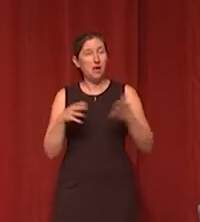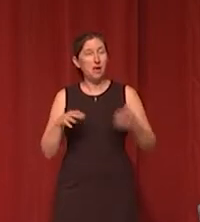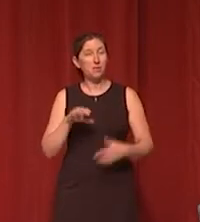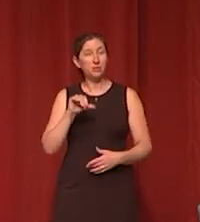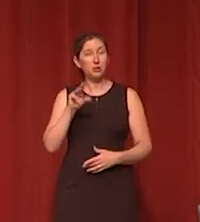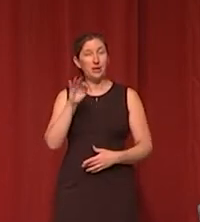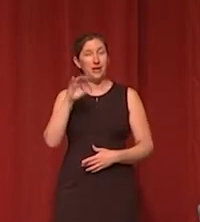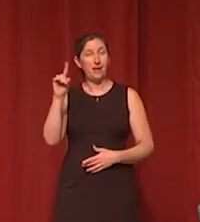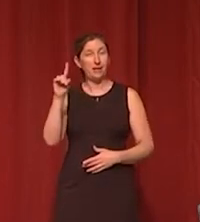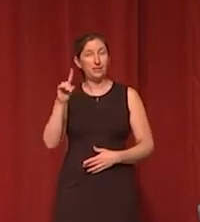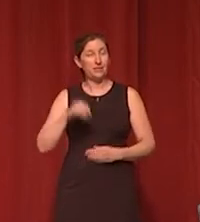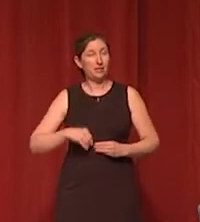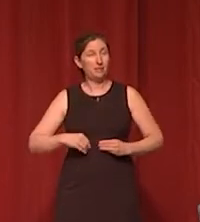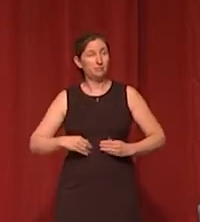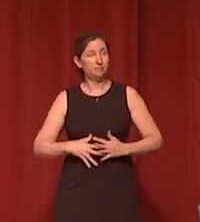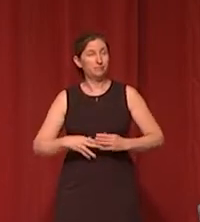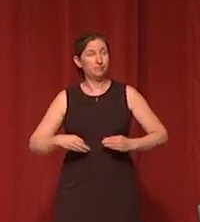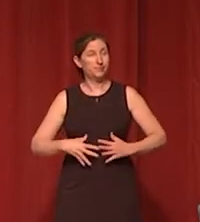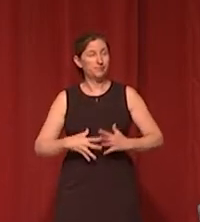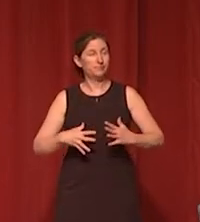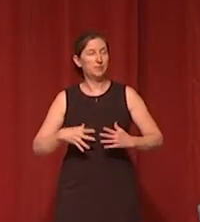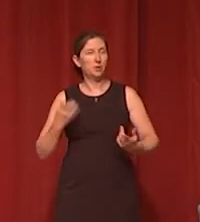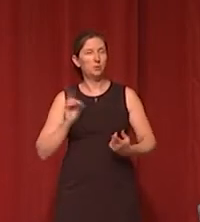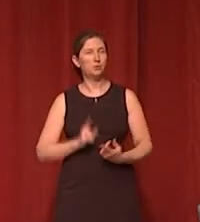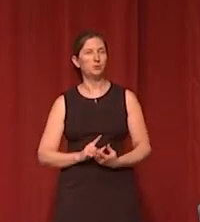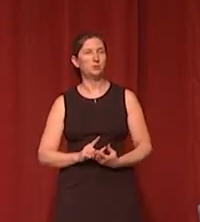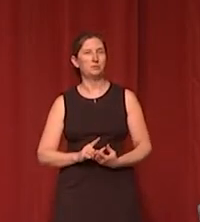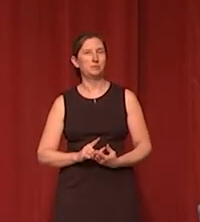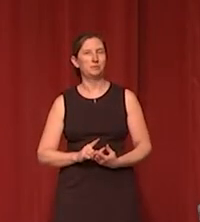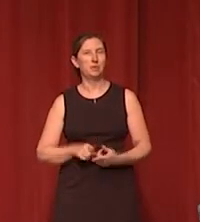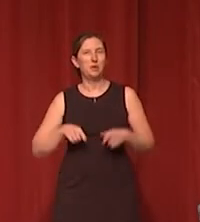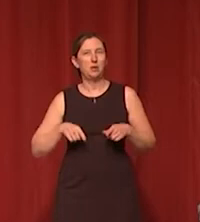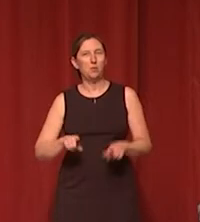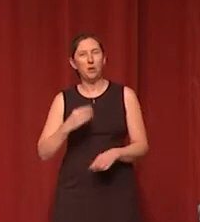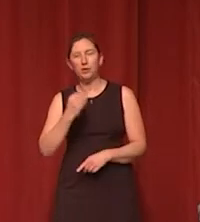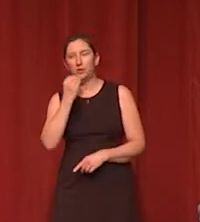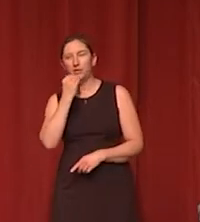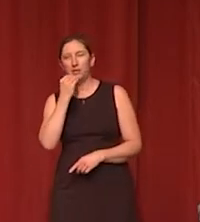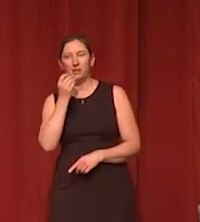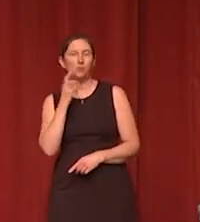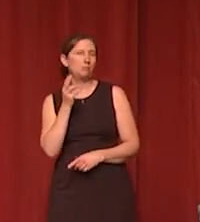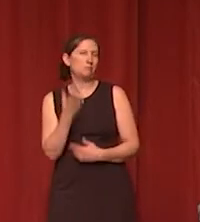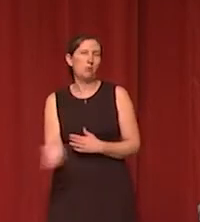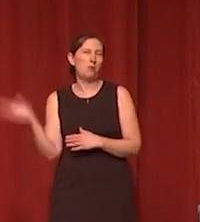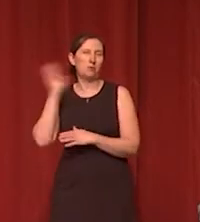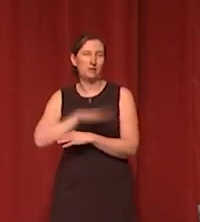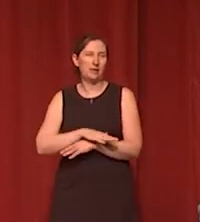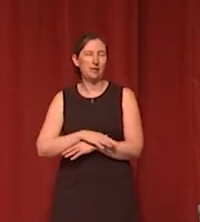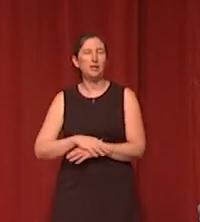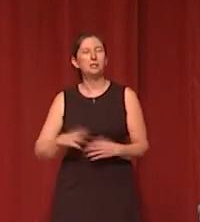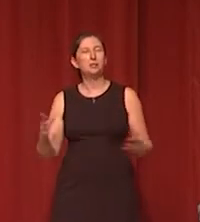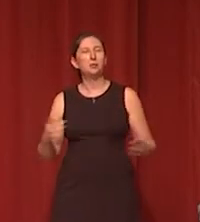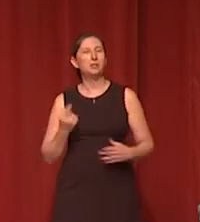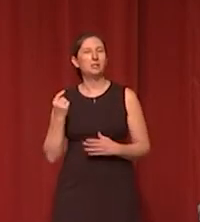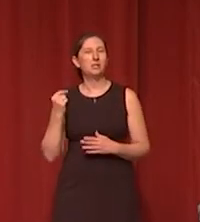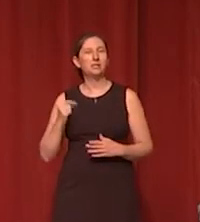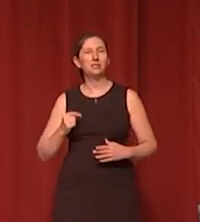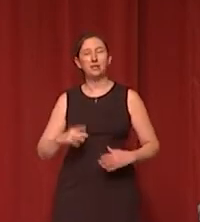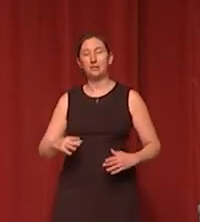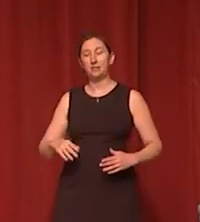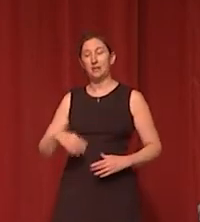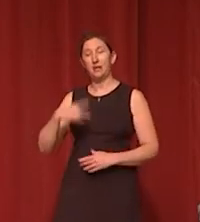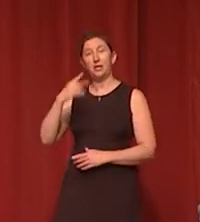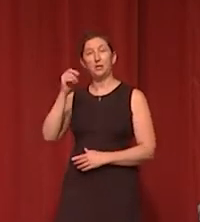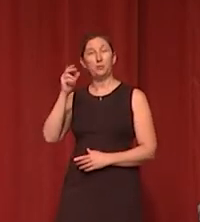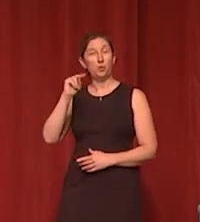that is released in the stomach when you're either eating or throughout the day. And so that's where the proton pump